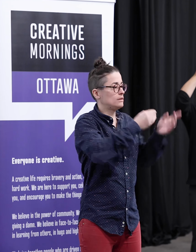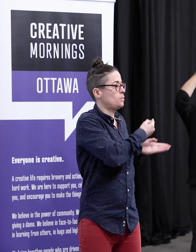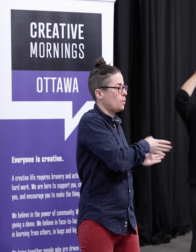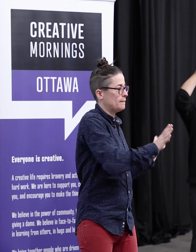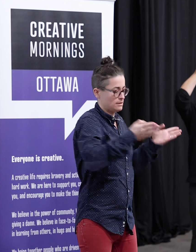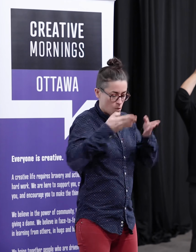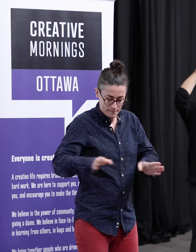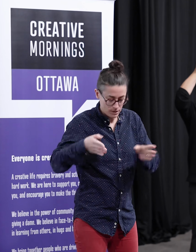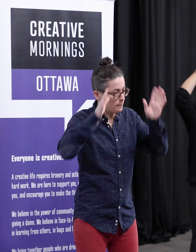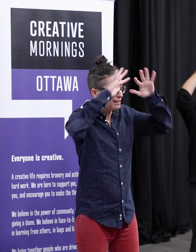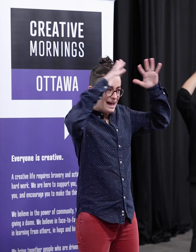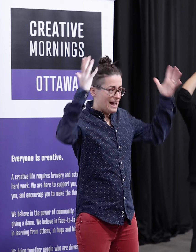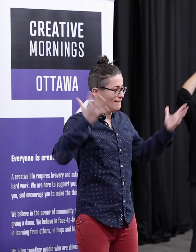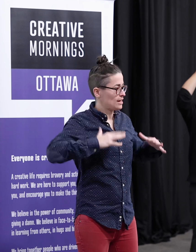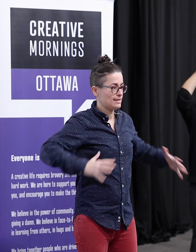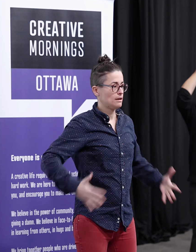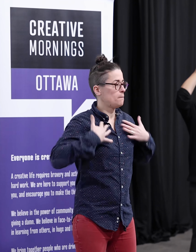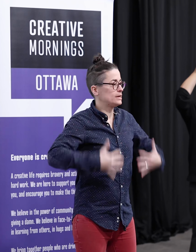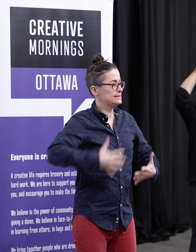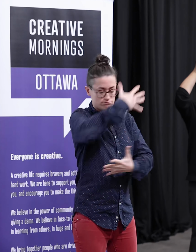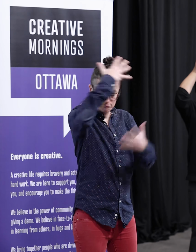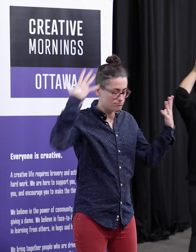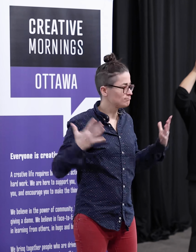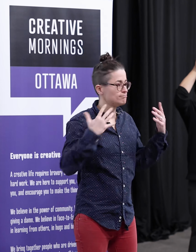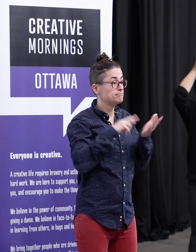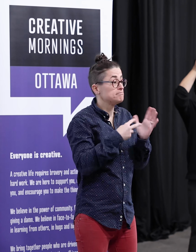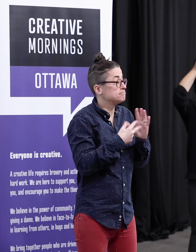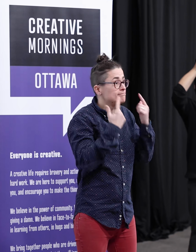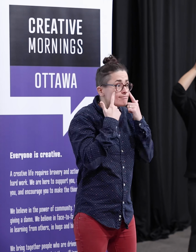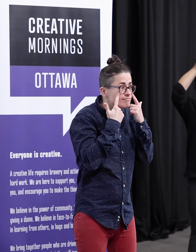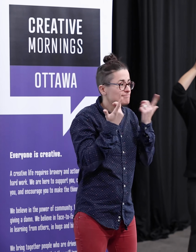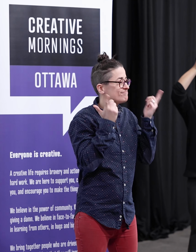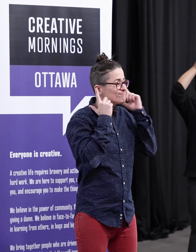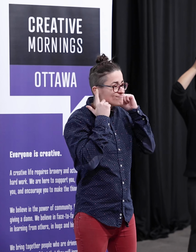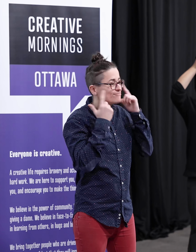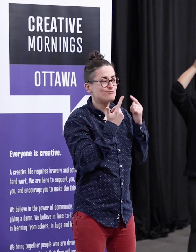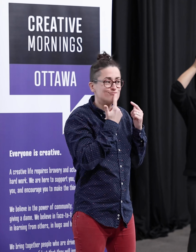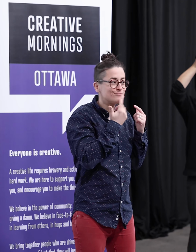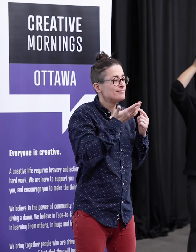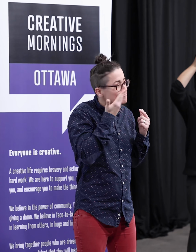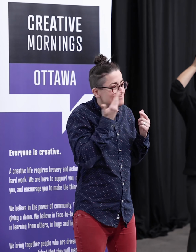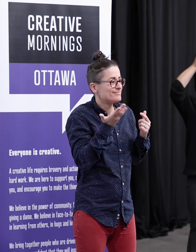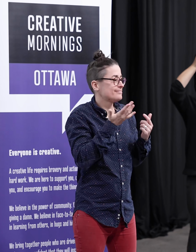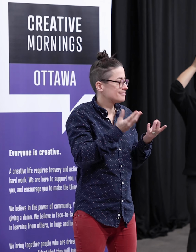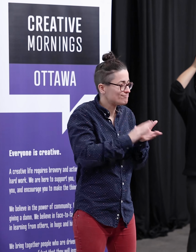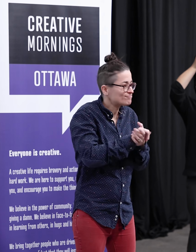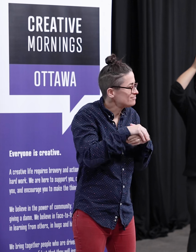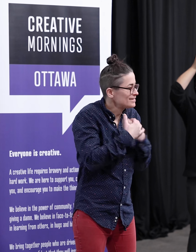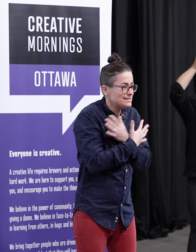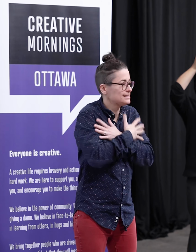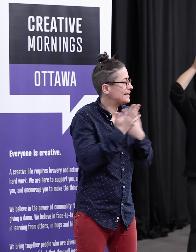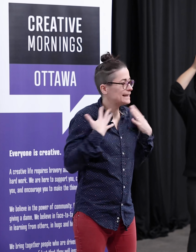walk is actually opening up all of the senses. All of the senses in your body, your